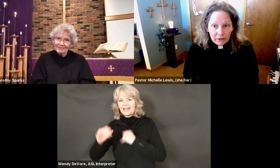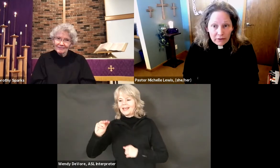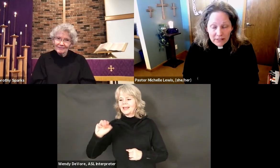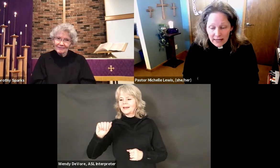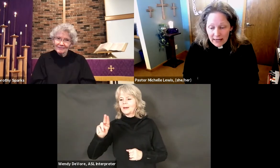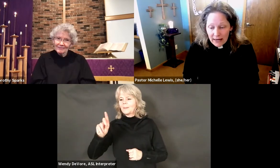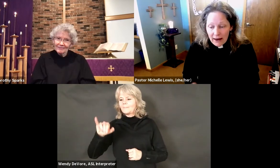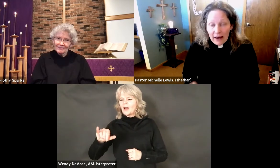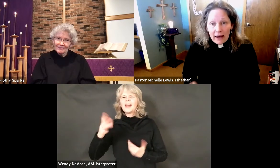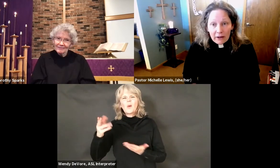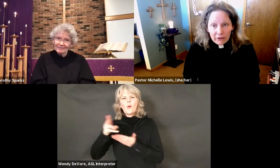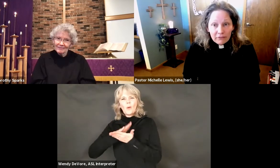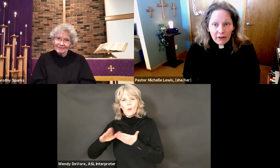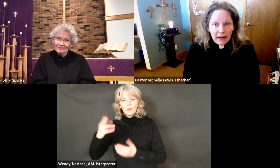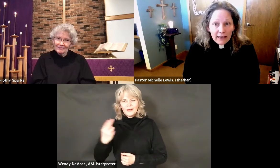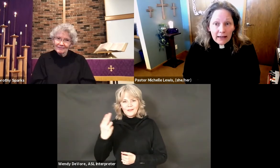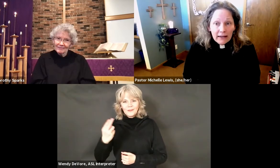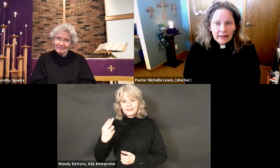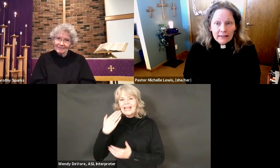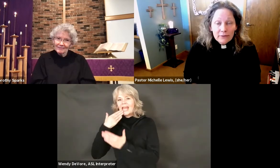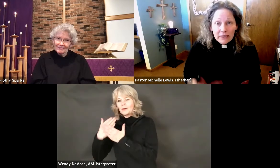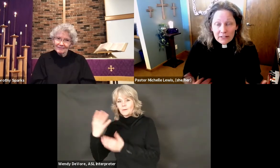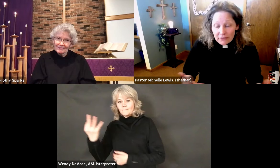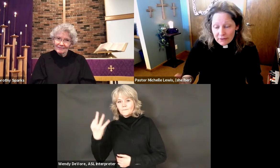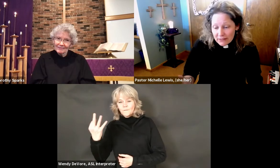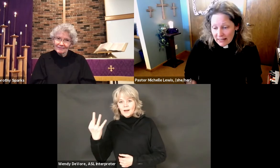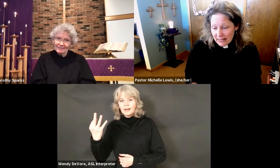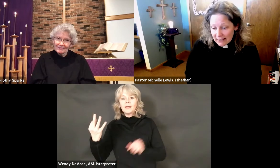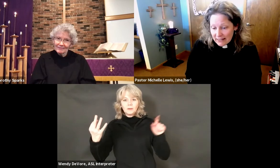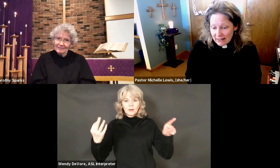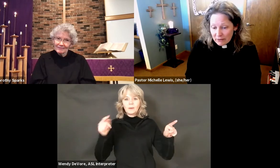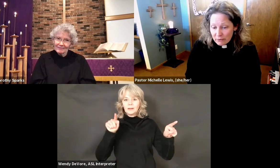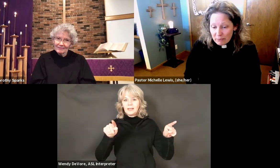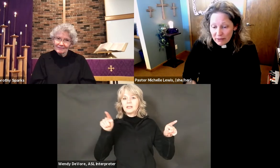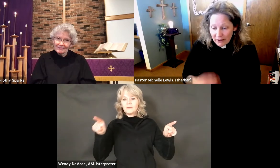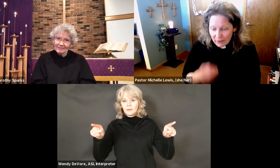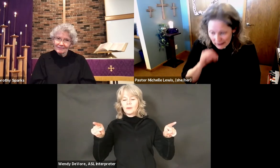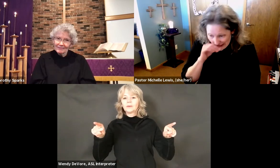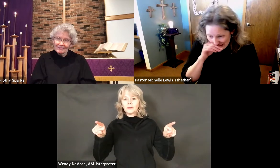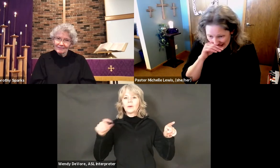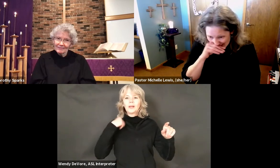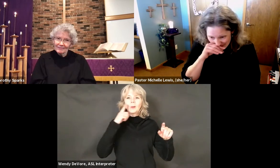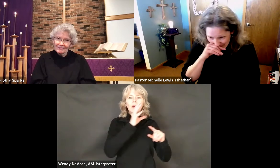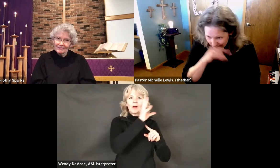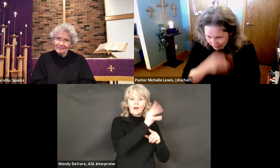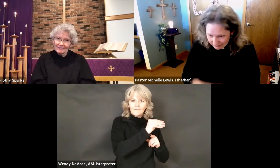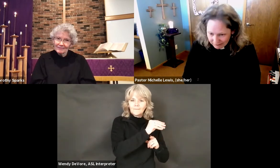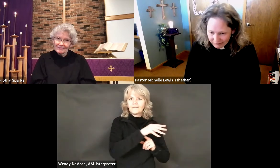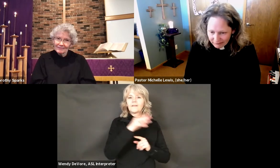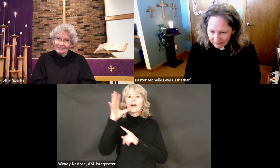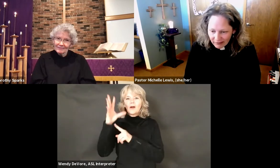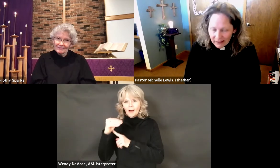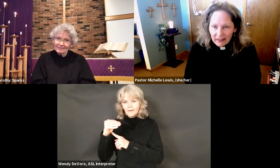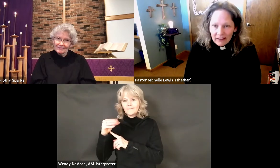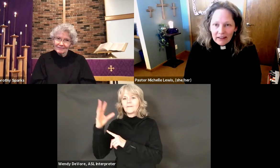Holy Thursday and Good Friday. So each of those days, we put out a light.